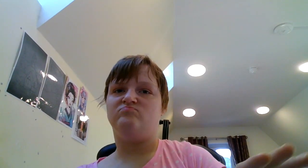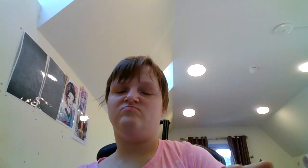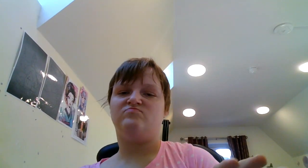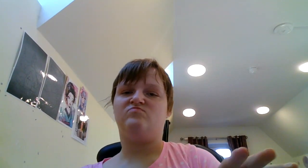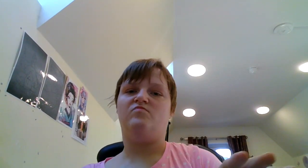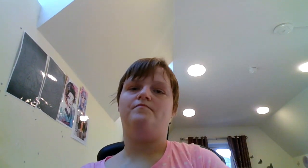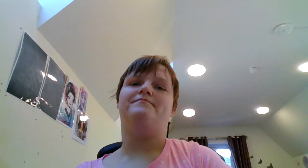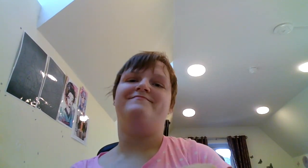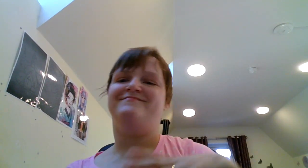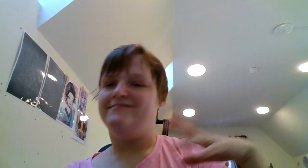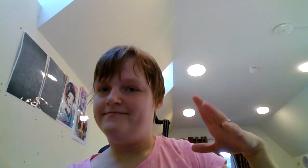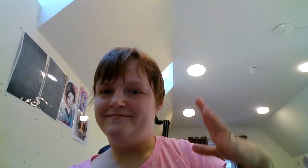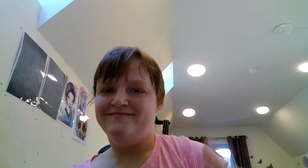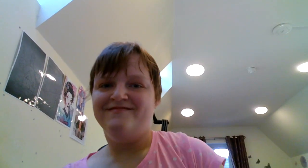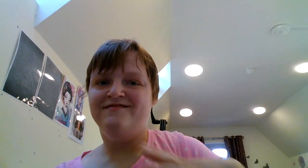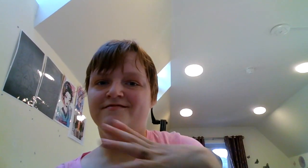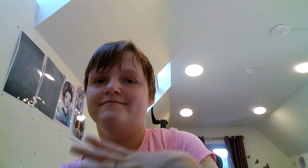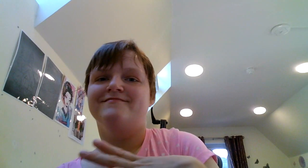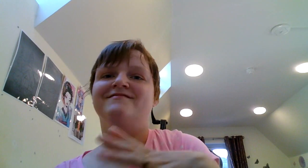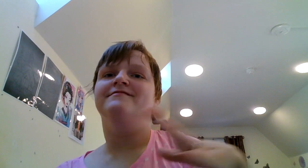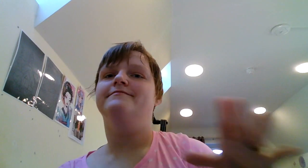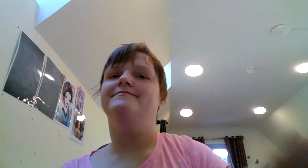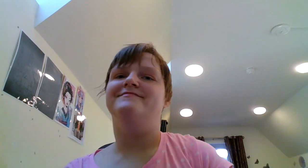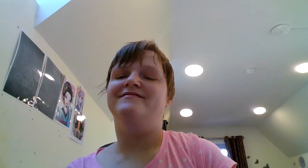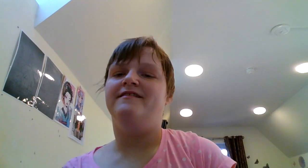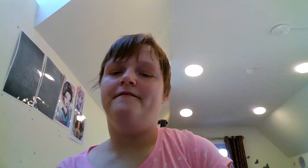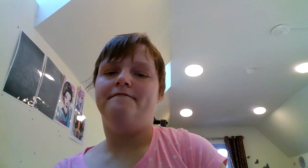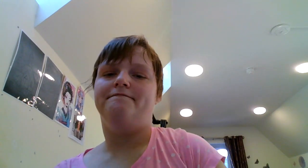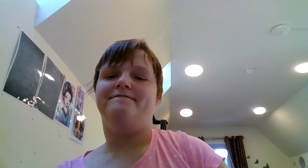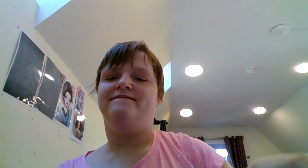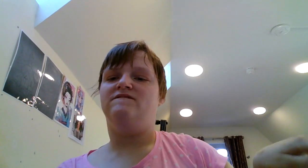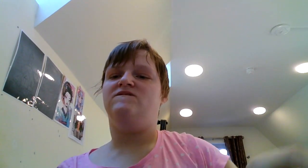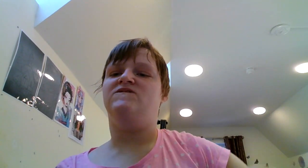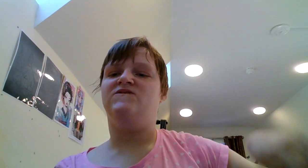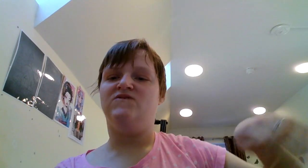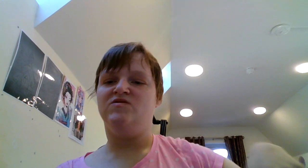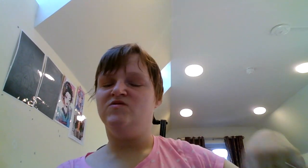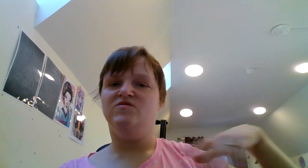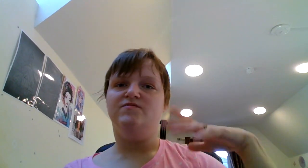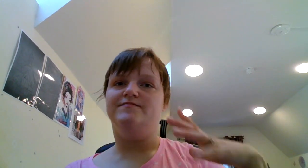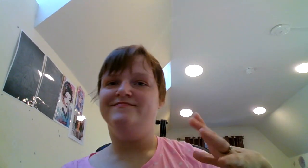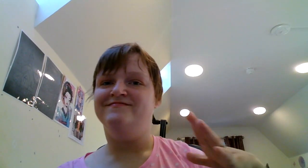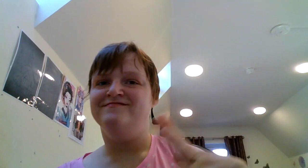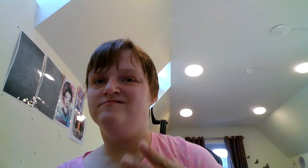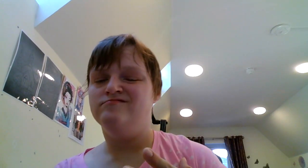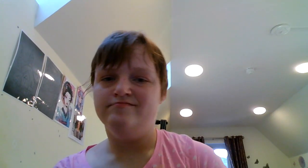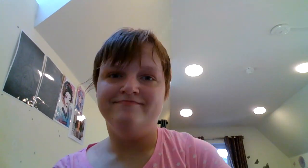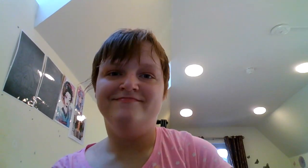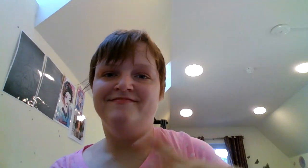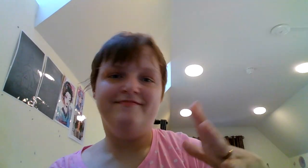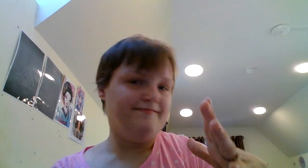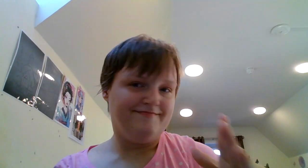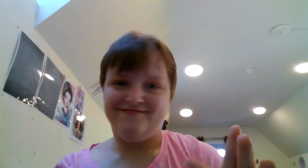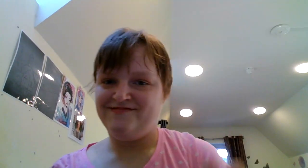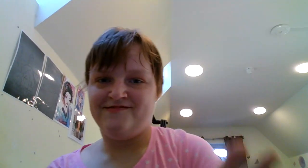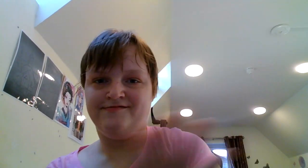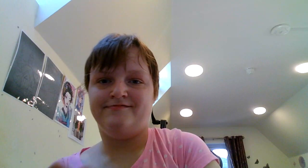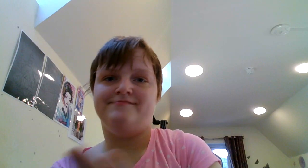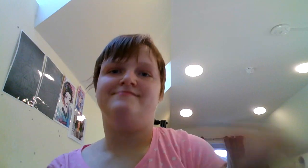to receive an injection of insulin. Within 24 hours, Leonard's dangerously high blood